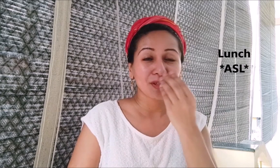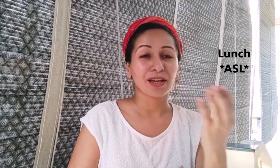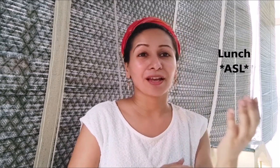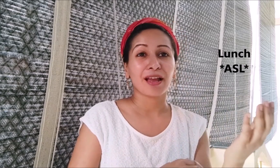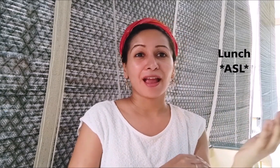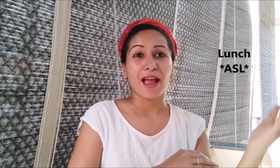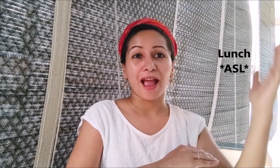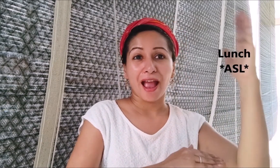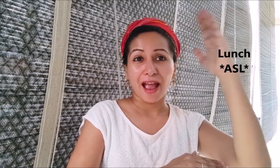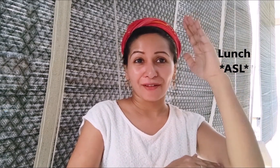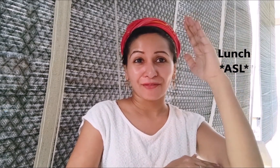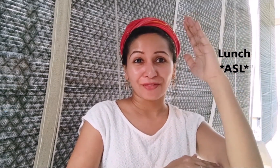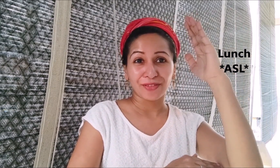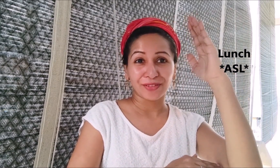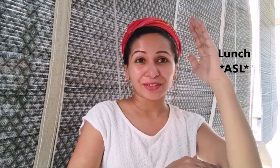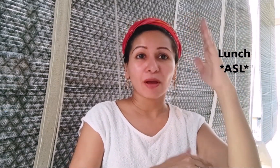Afternoon food or lunch.